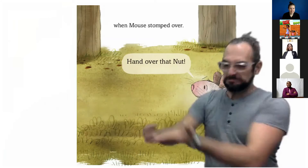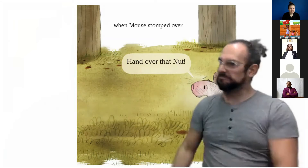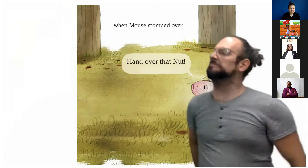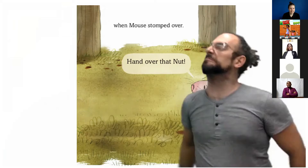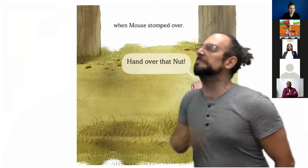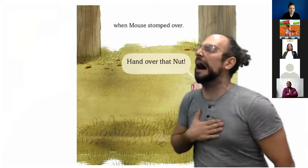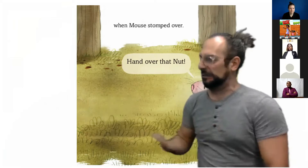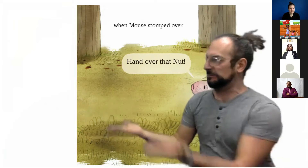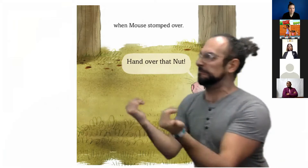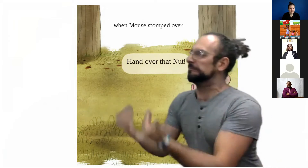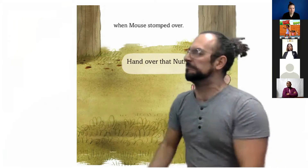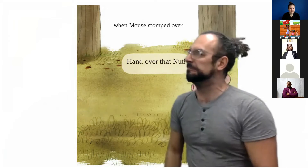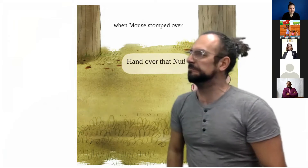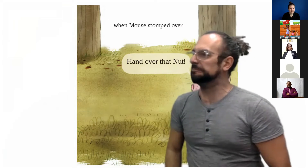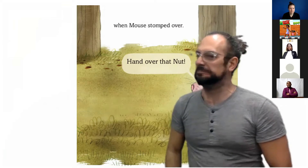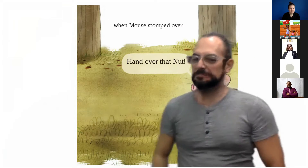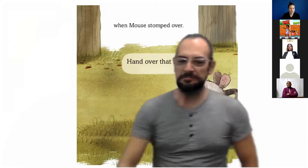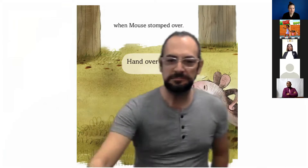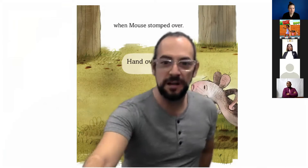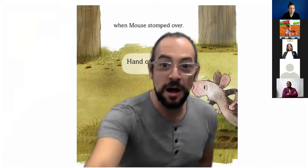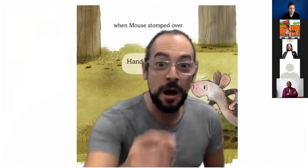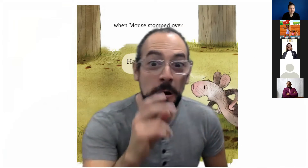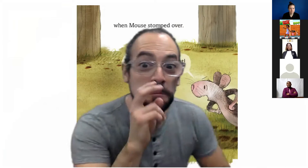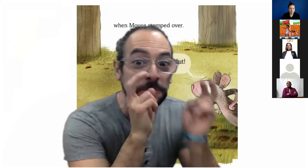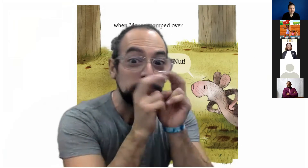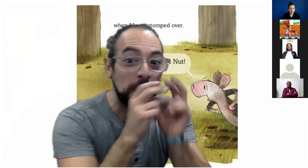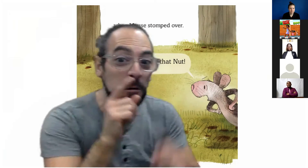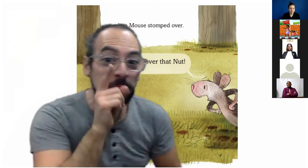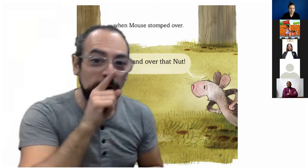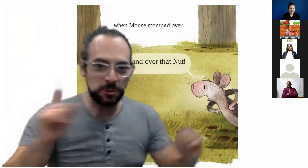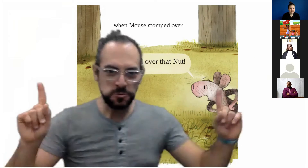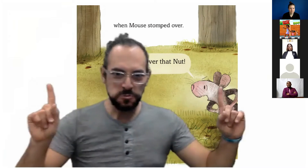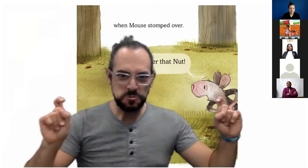Hand over that nut. It's mine.